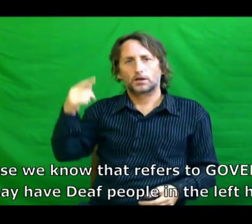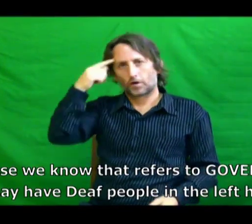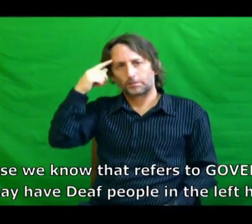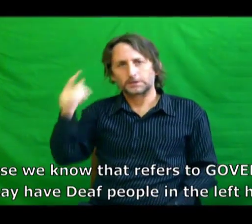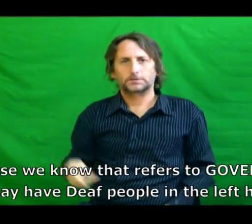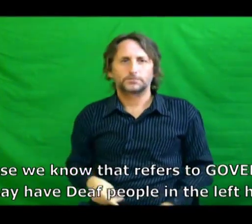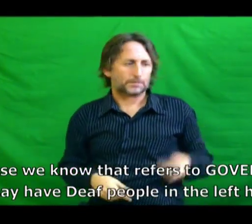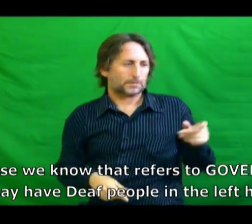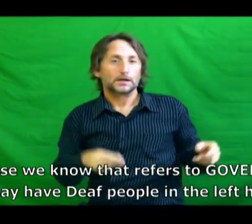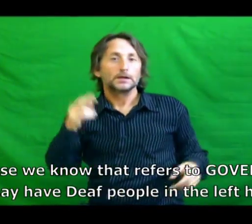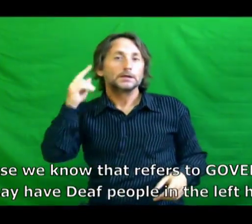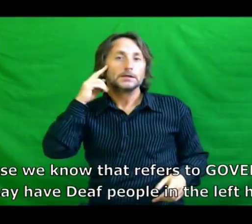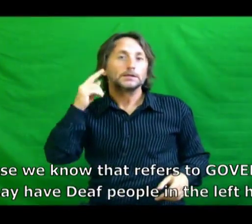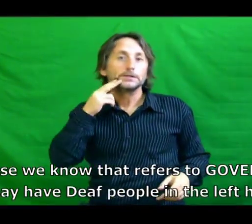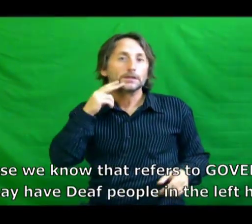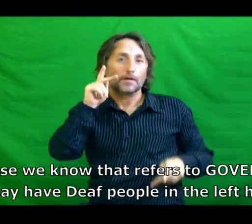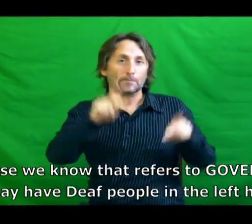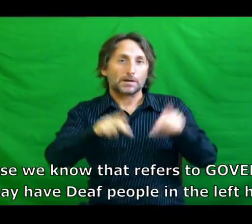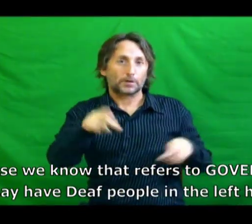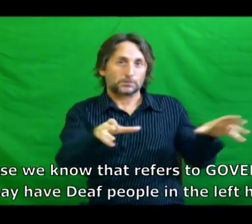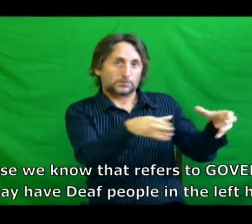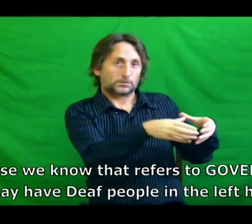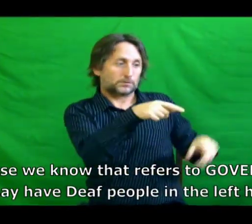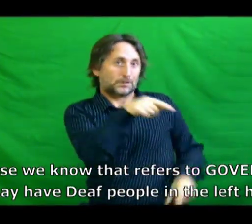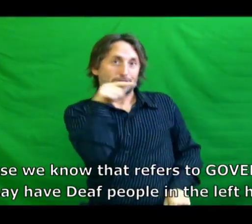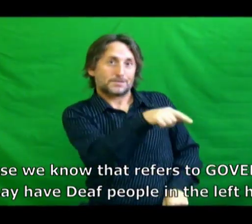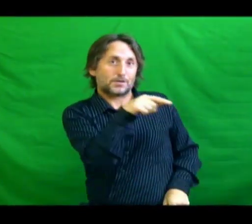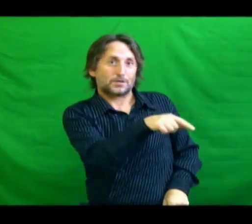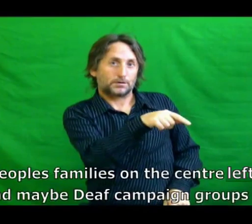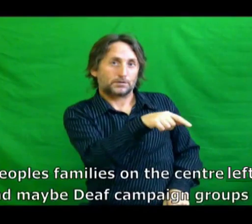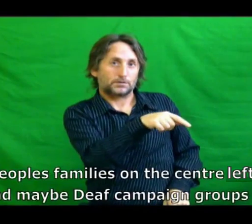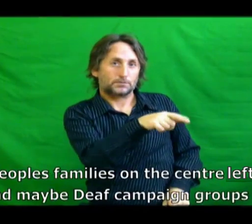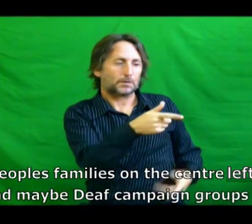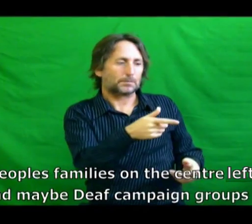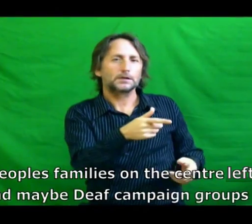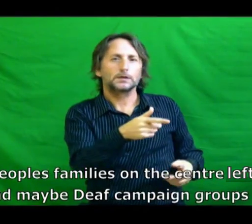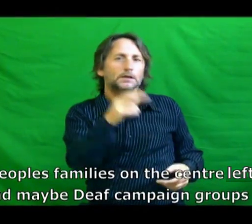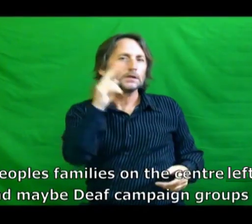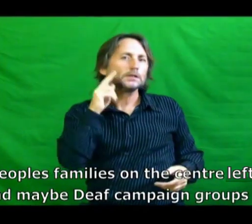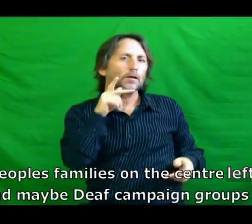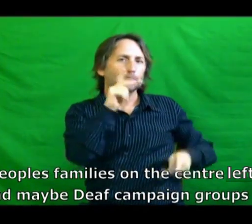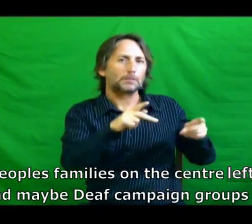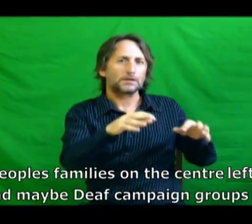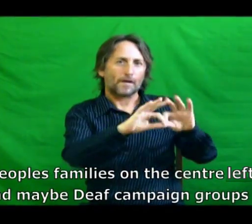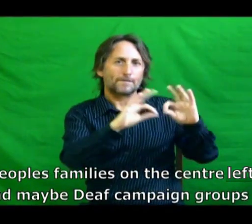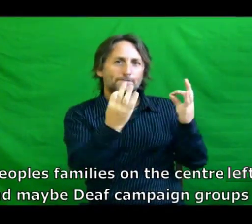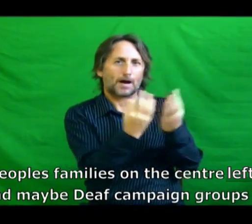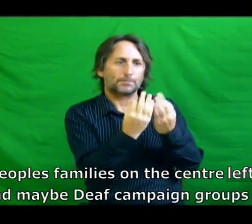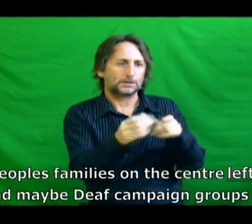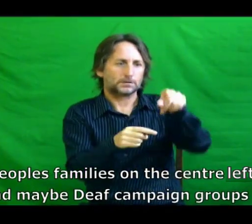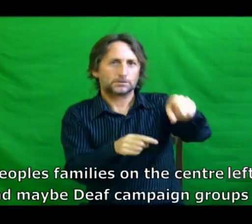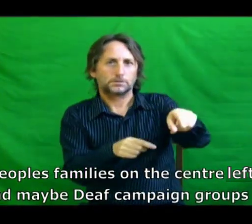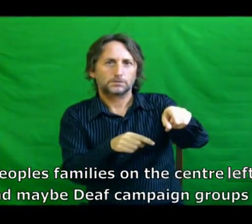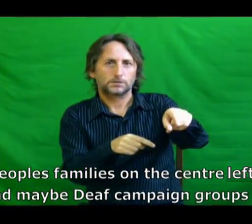deaf people in the left hand side, deaf people's families on the centre left forward, and maybe deaf campaign groups on the centre